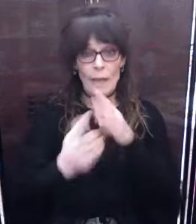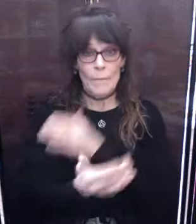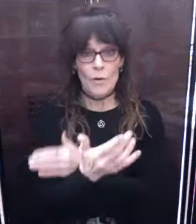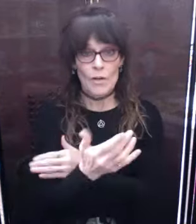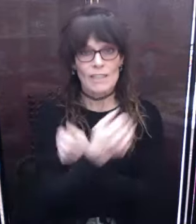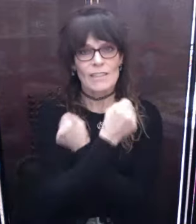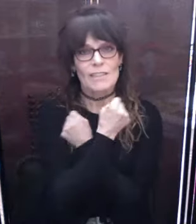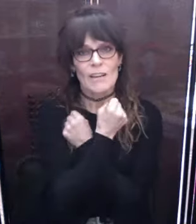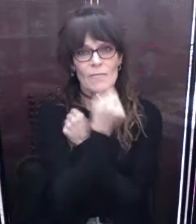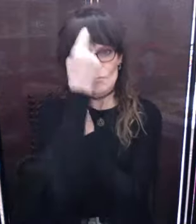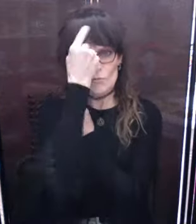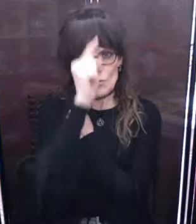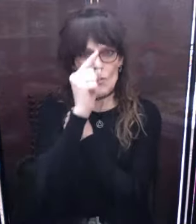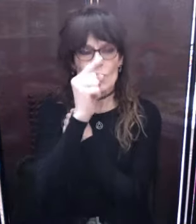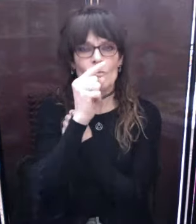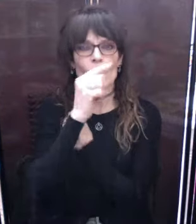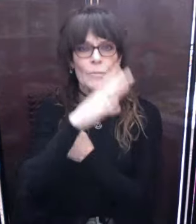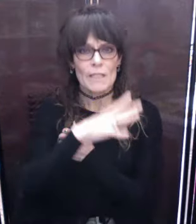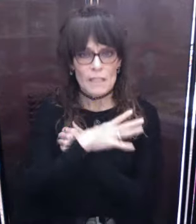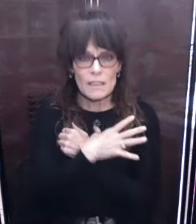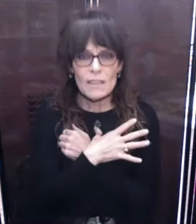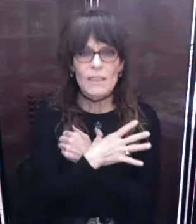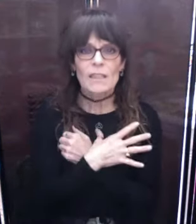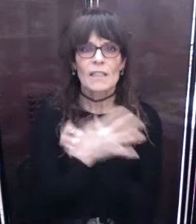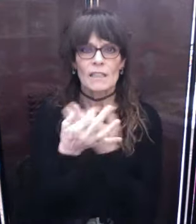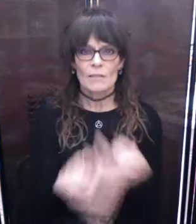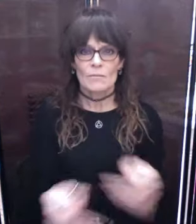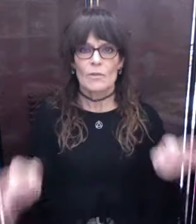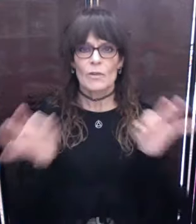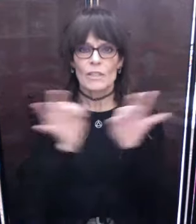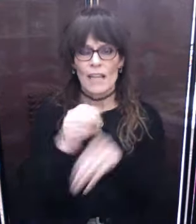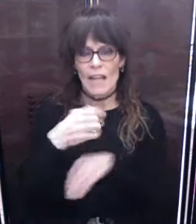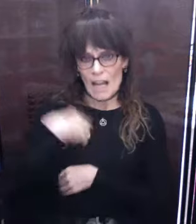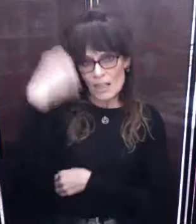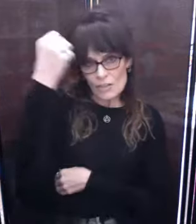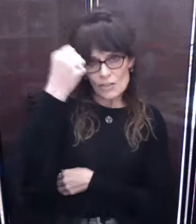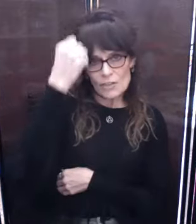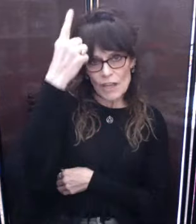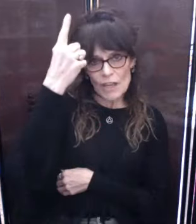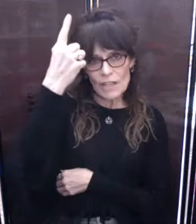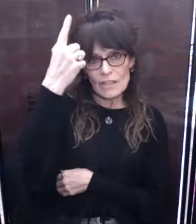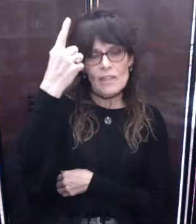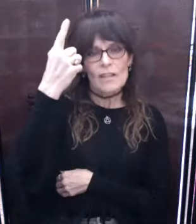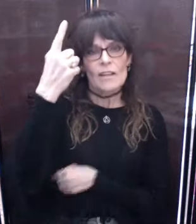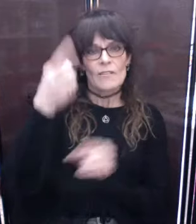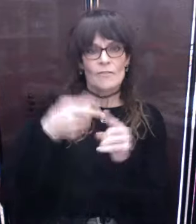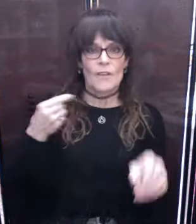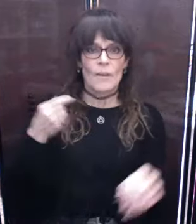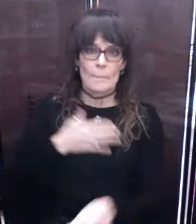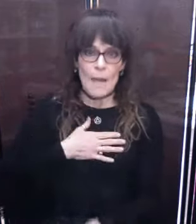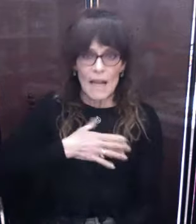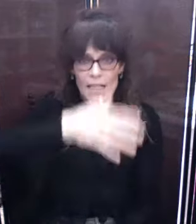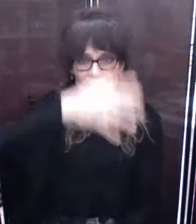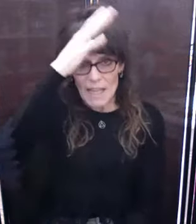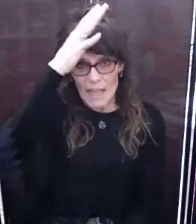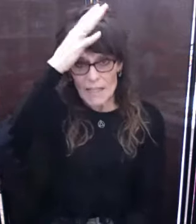woman, the importance that I understood from the man that raised me of keeping my promises,